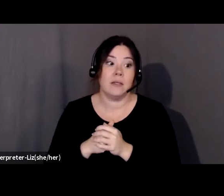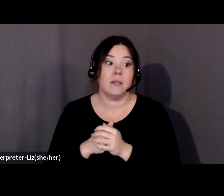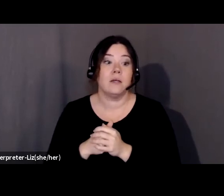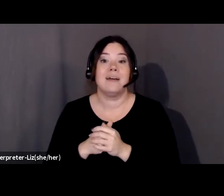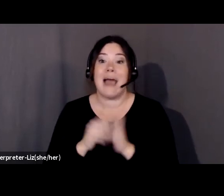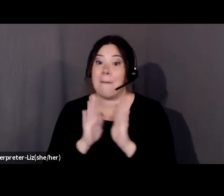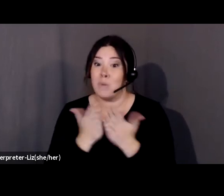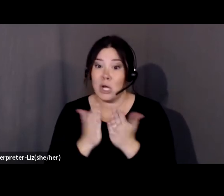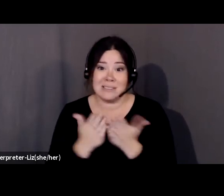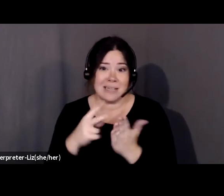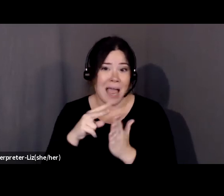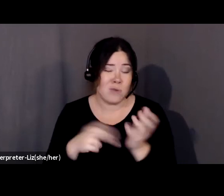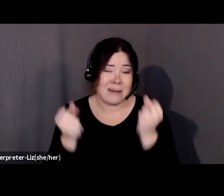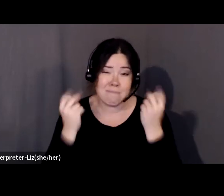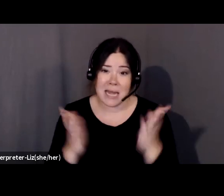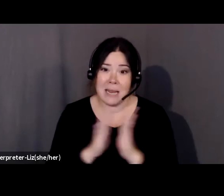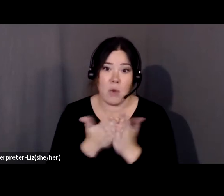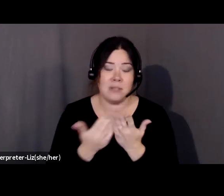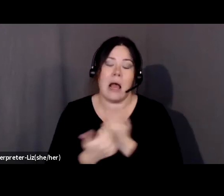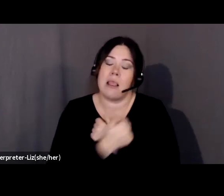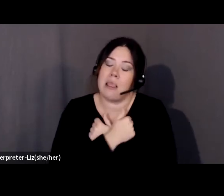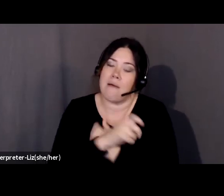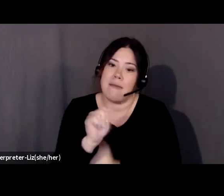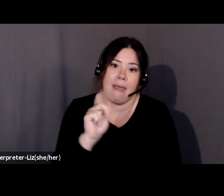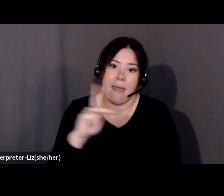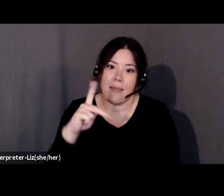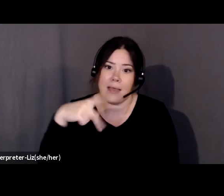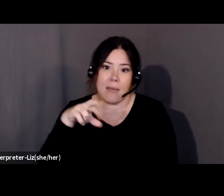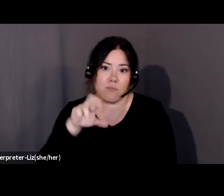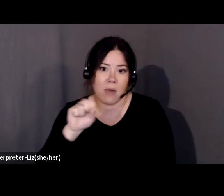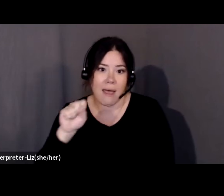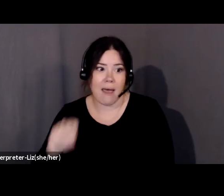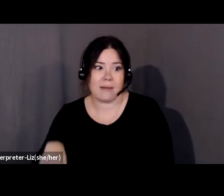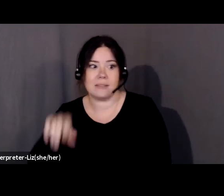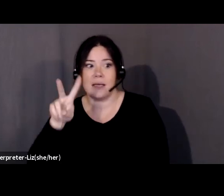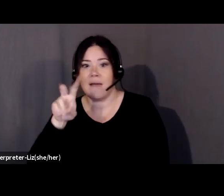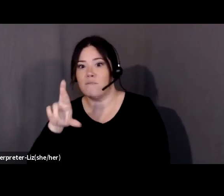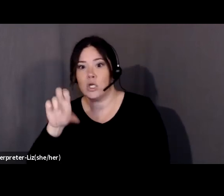many books. I love AK Press and Verso Books. Those are 2 publishers.